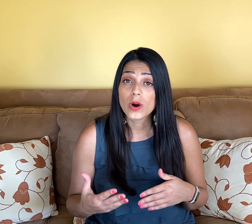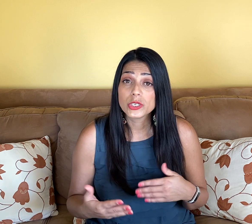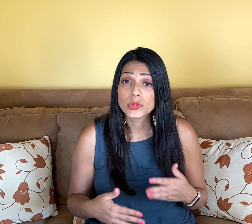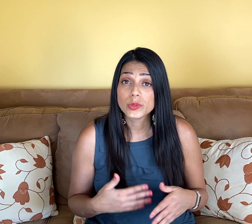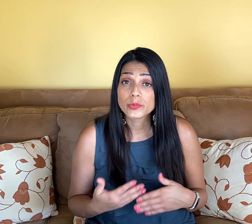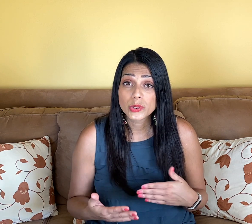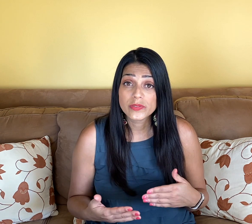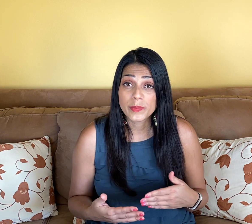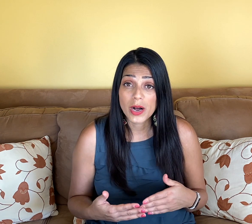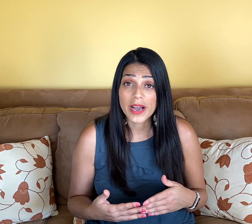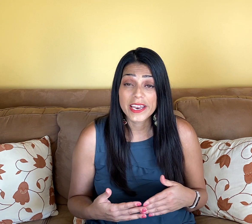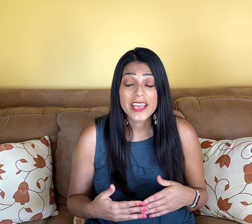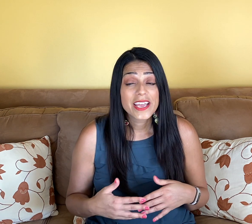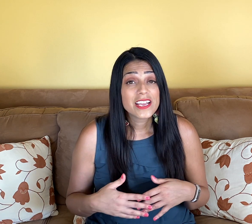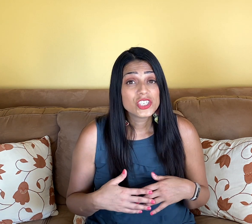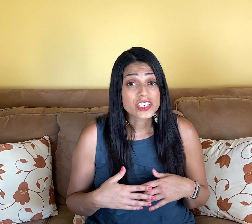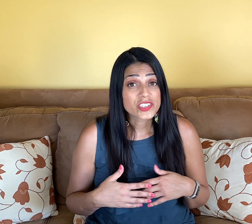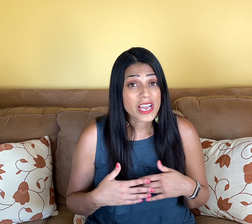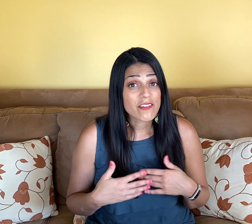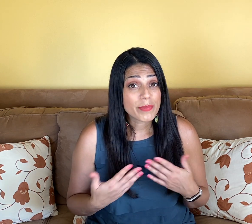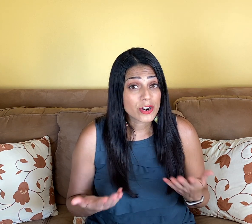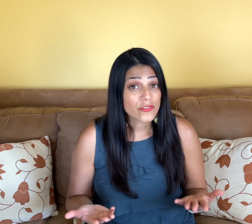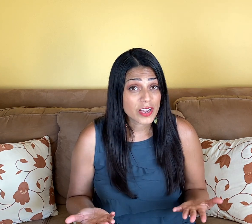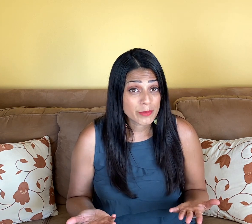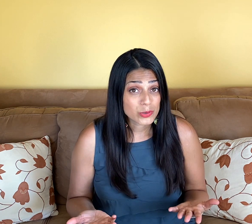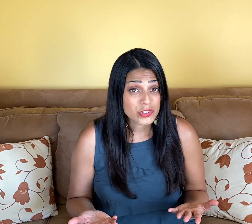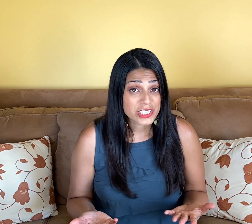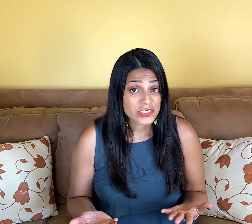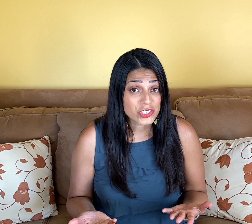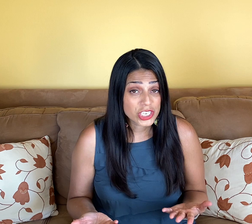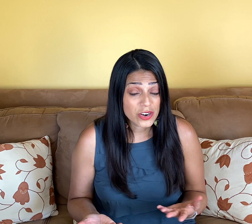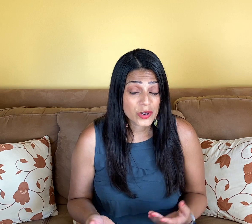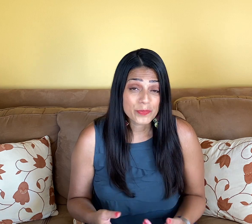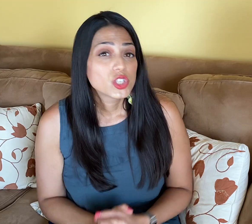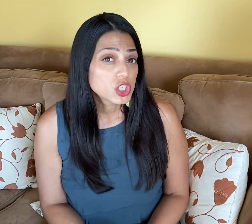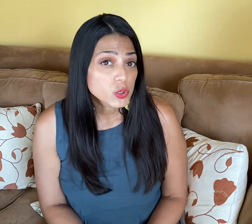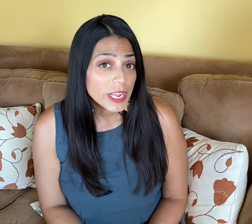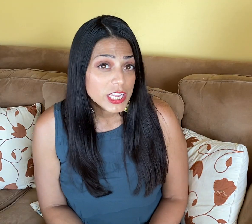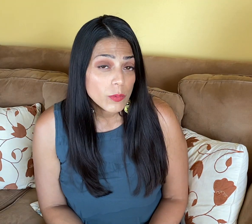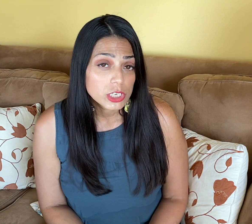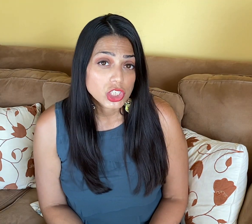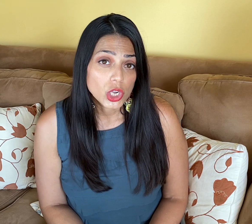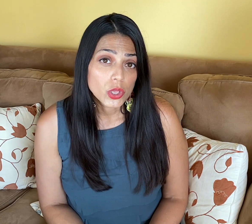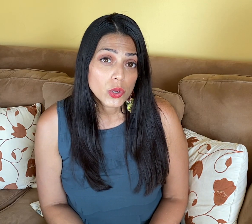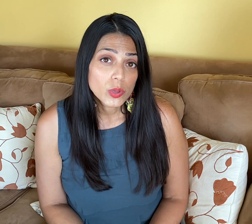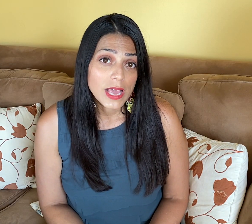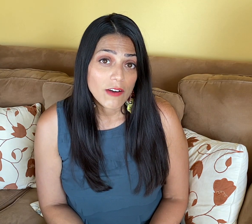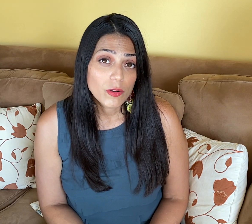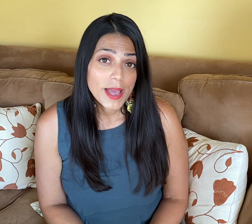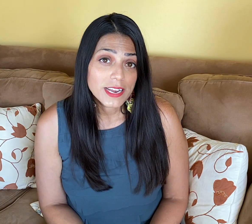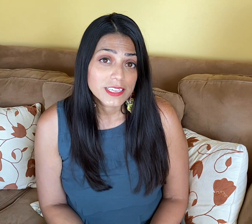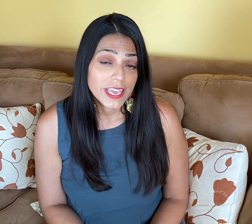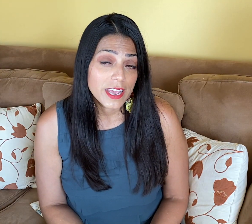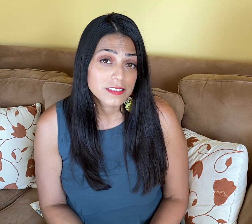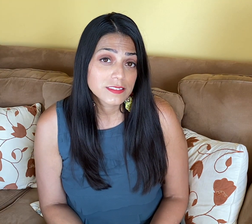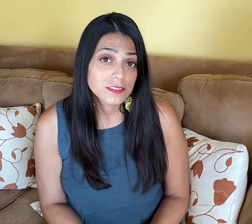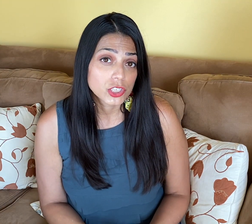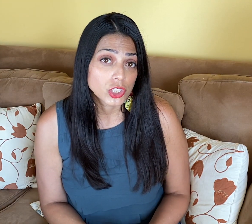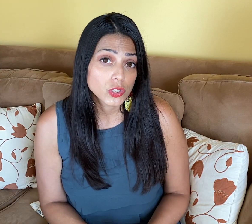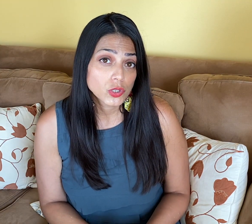to improve upon just to have better fine motor skills in general. So just quickly, I want to show you the alphabet in case you